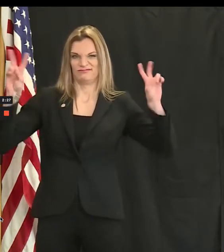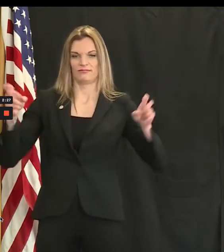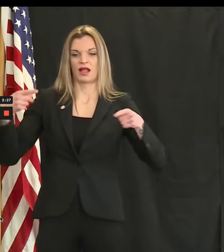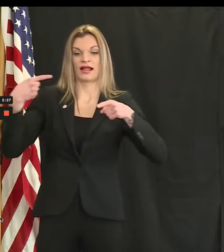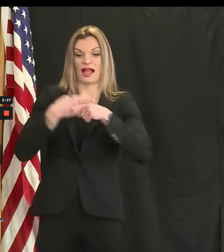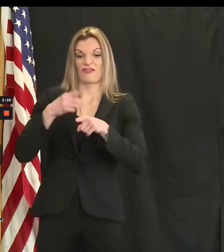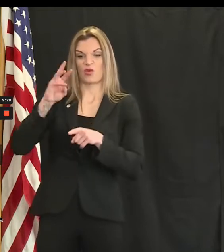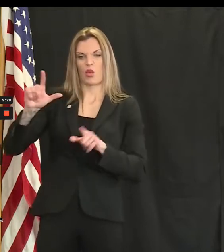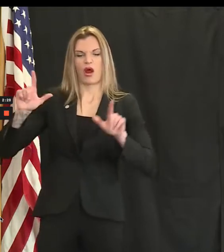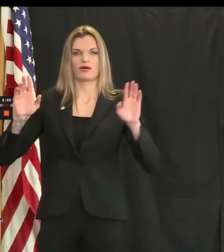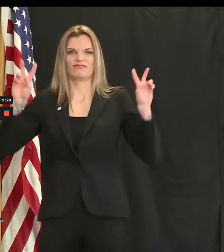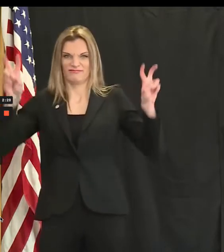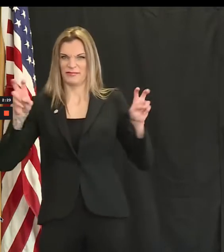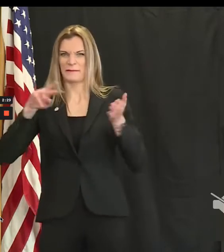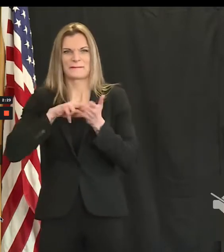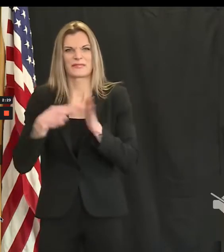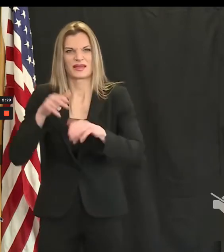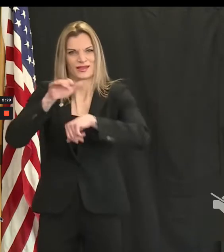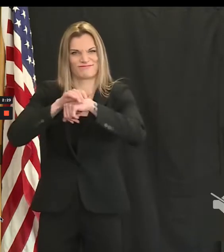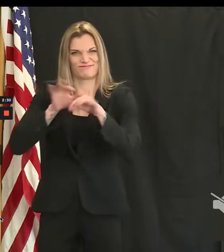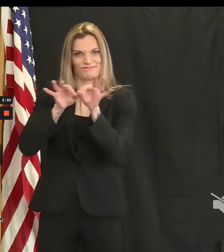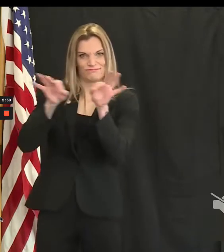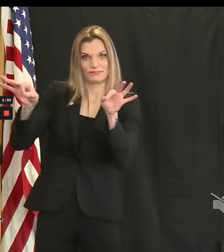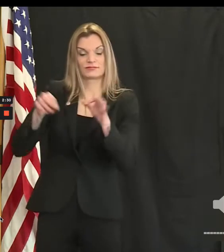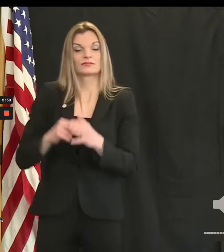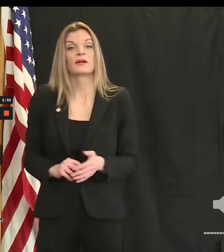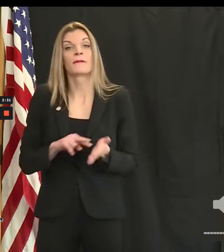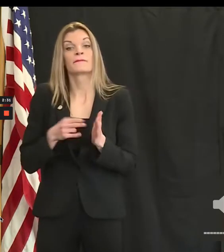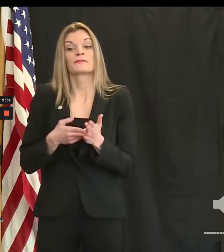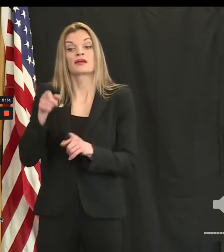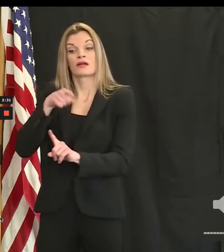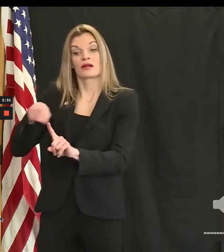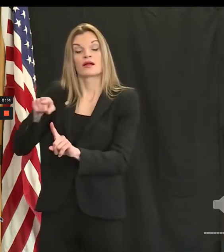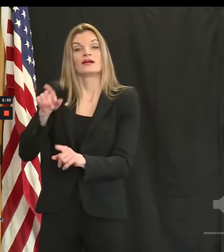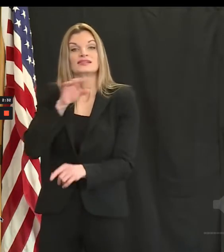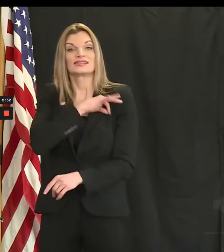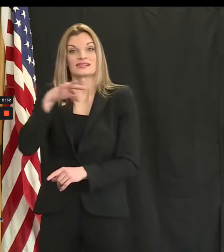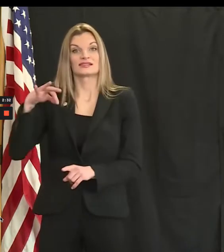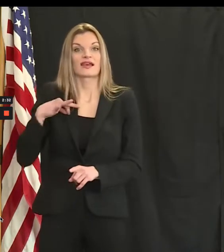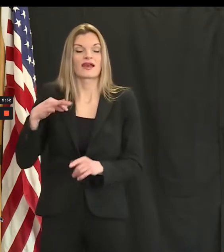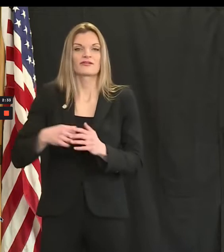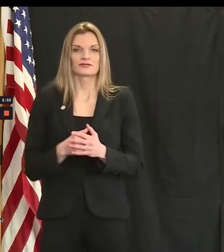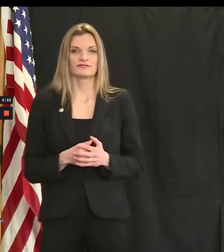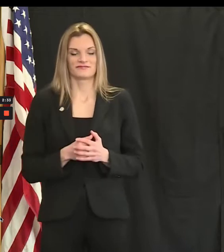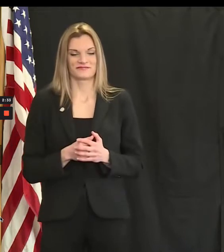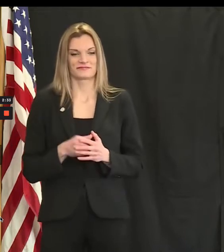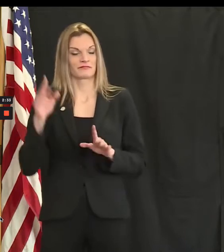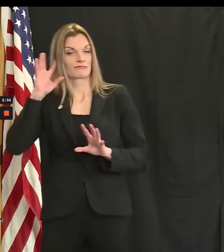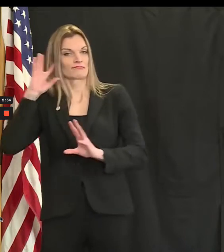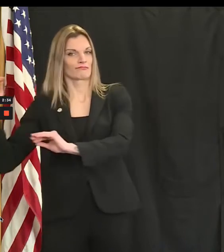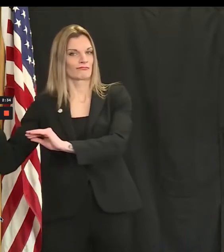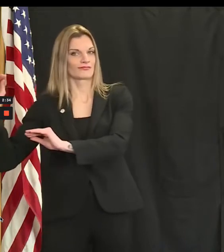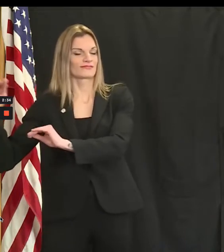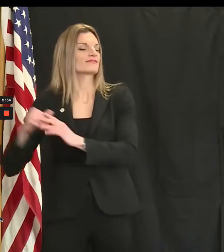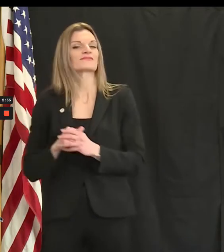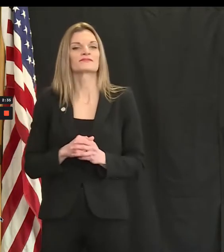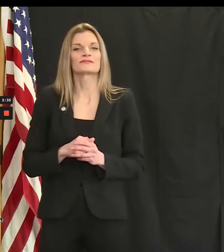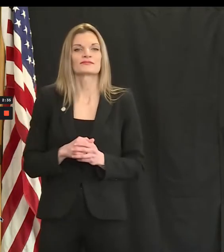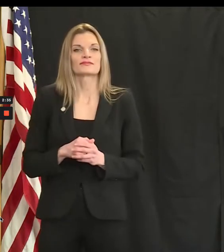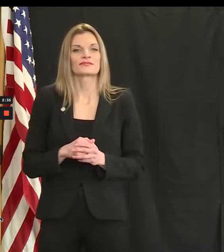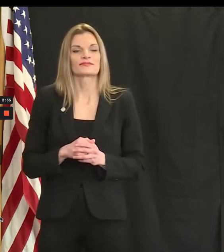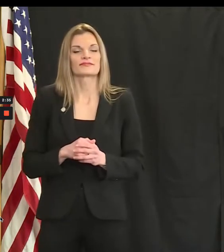a wall by which impacted and off from each other and operate